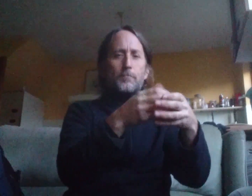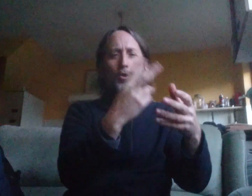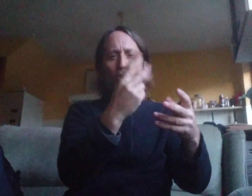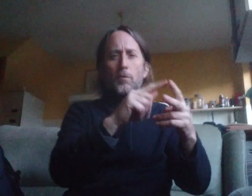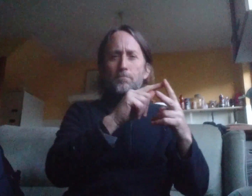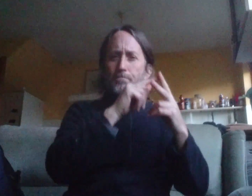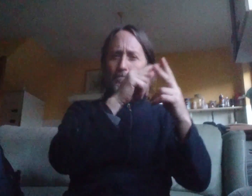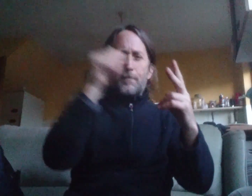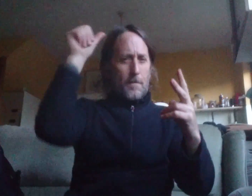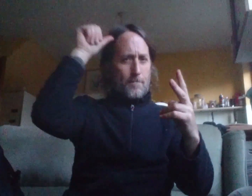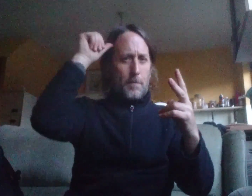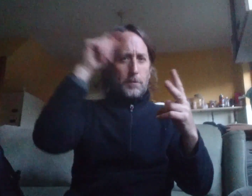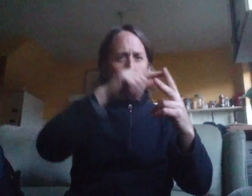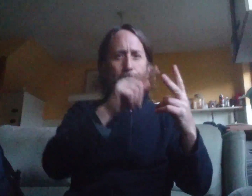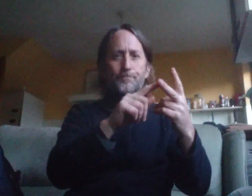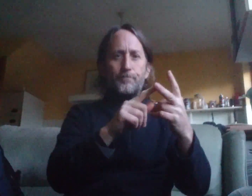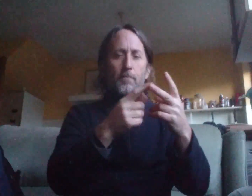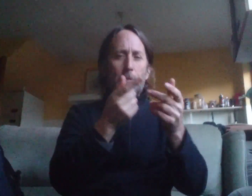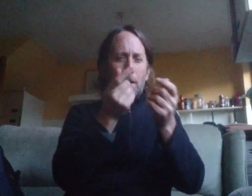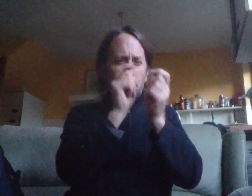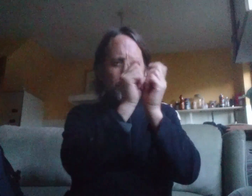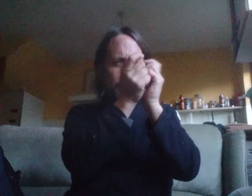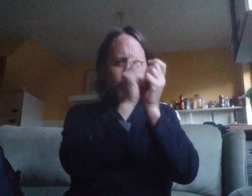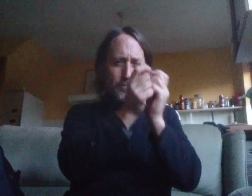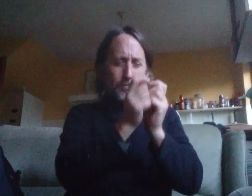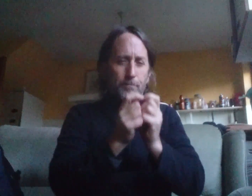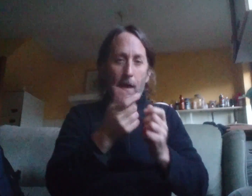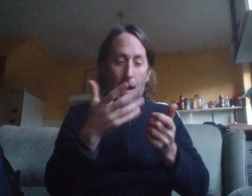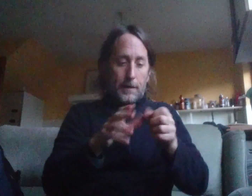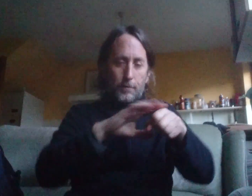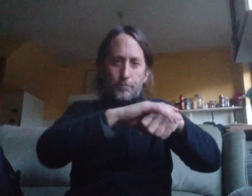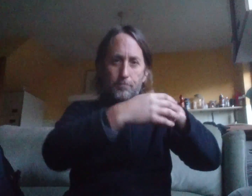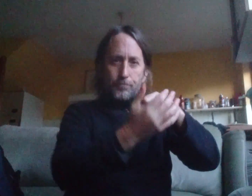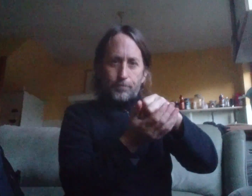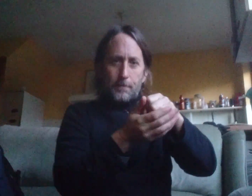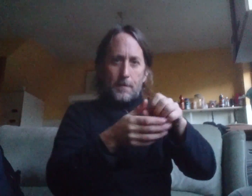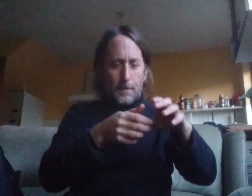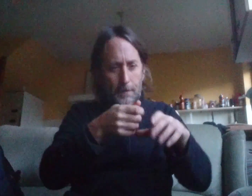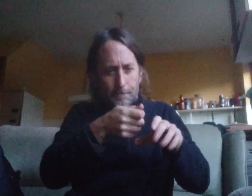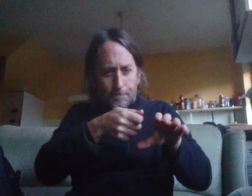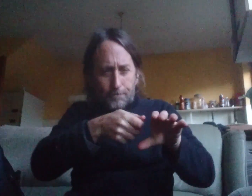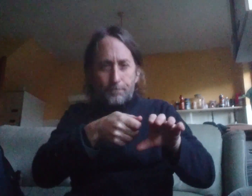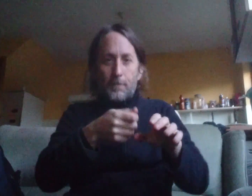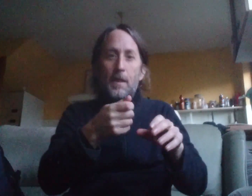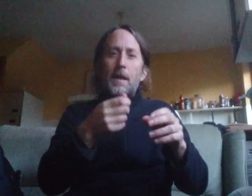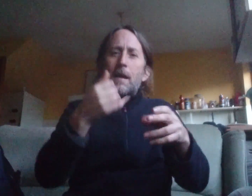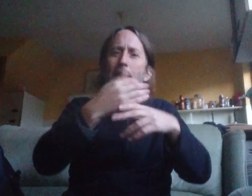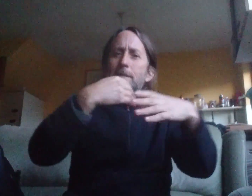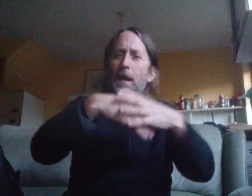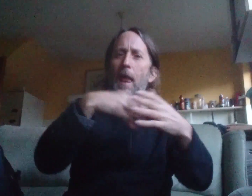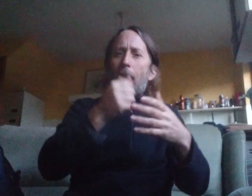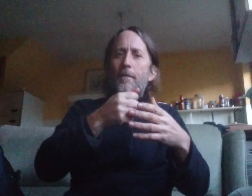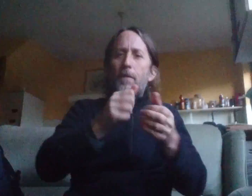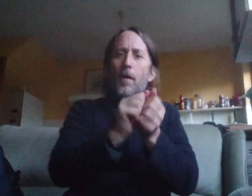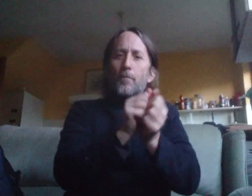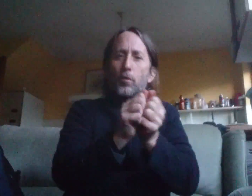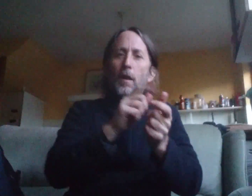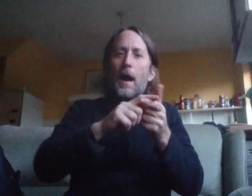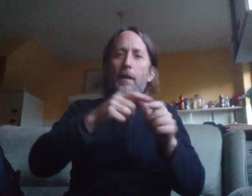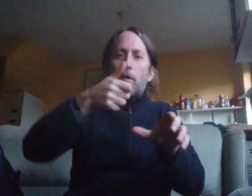Ted Daher refined the details of the knife's handle, which houses the motor and the on-off switch, and acts as a